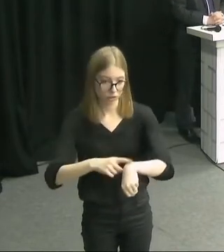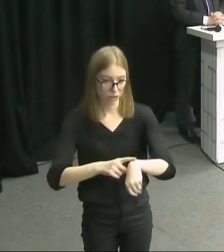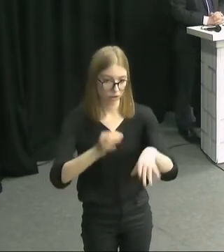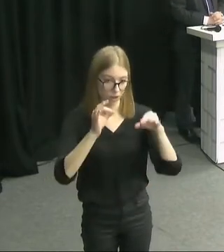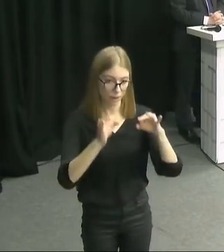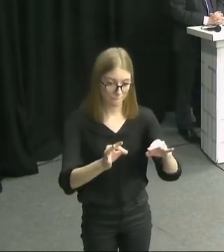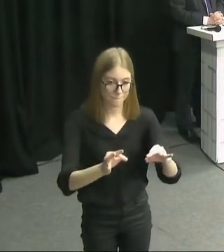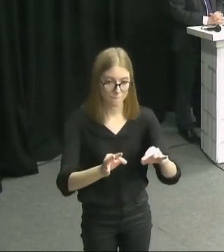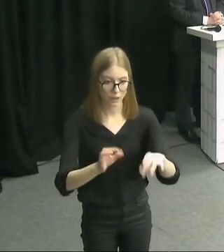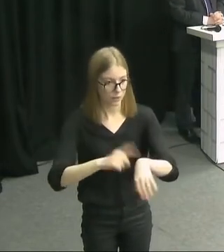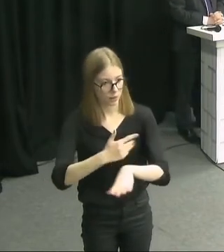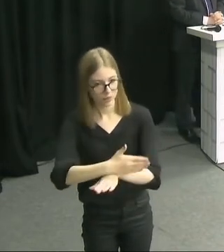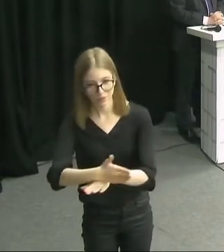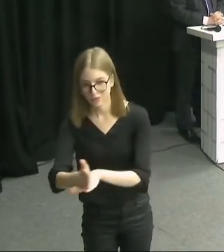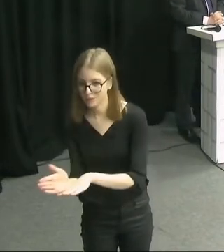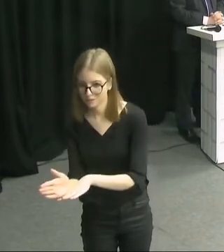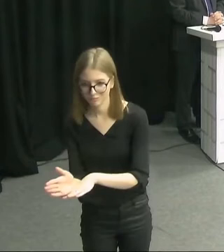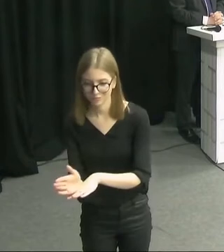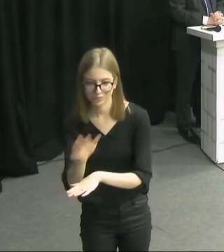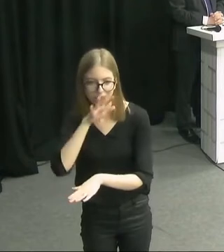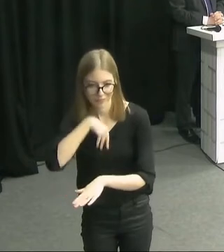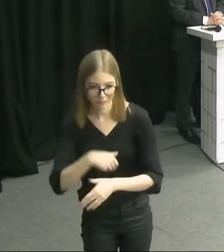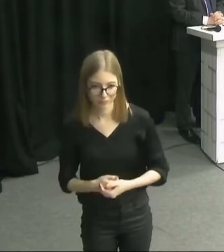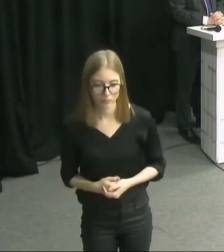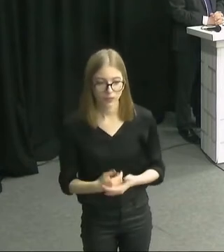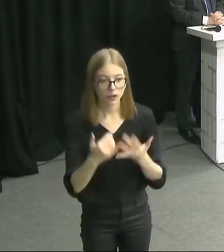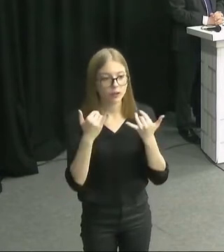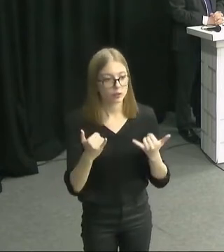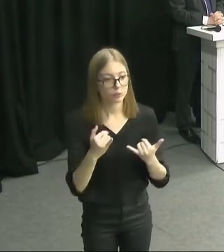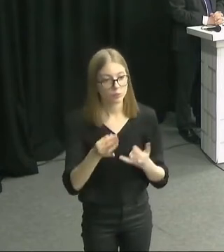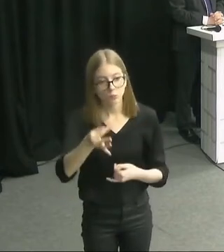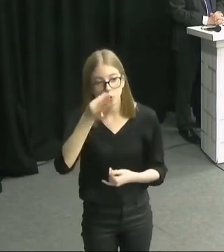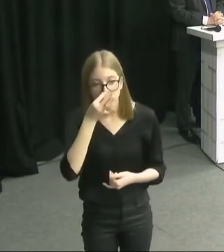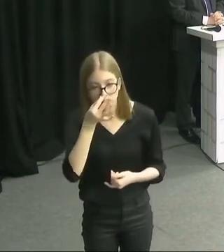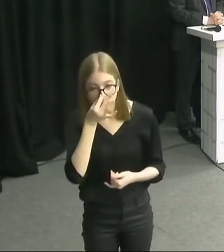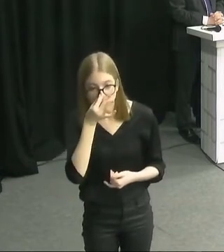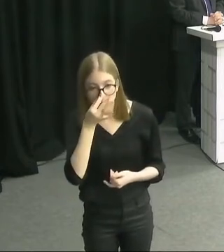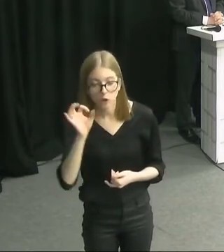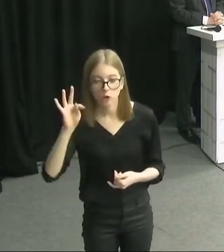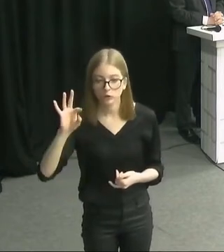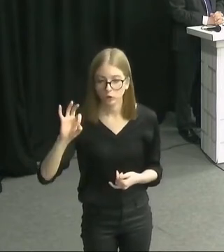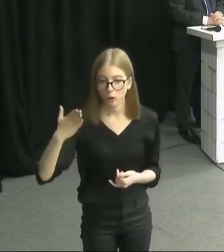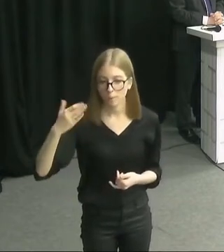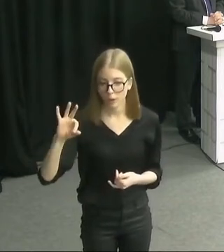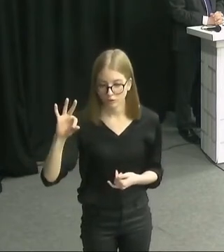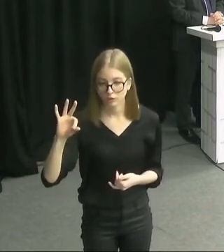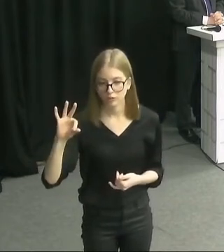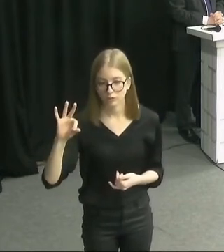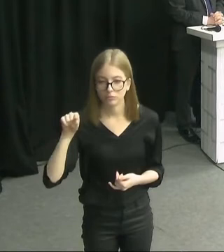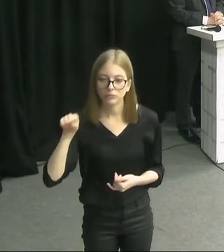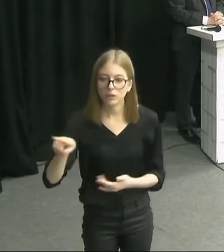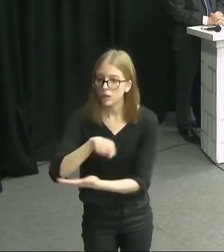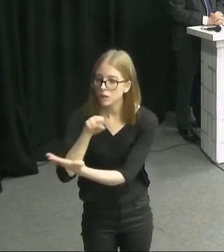Second question is this. So from Professor Thomas now, we're starting from the second person. How do